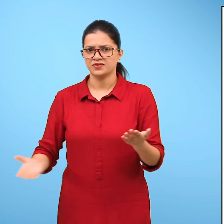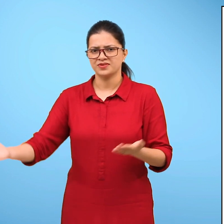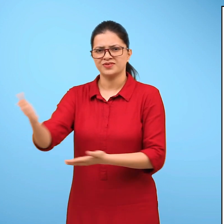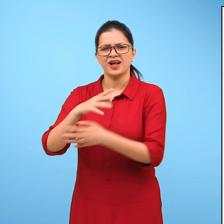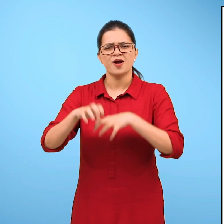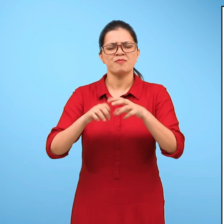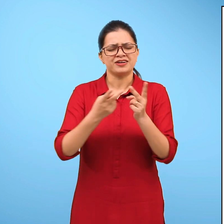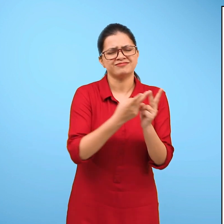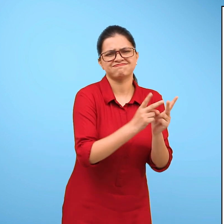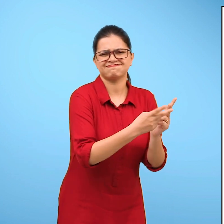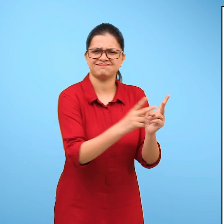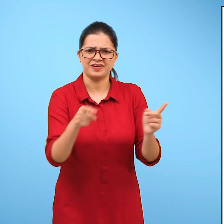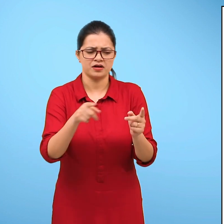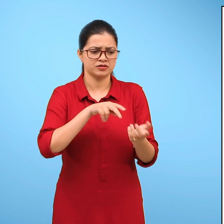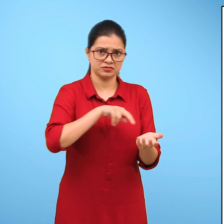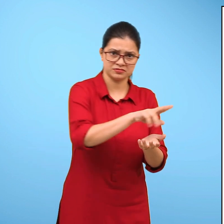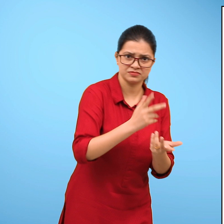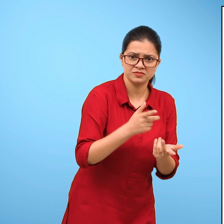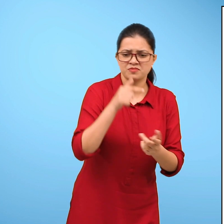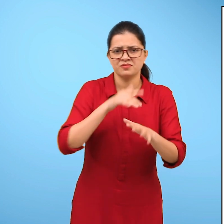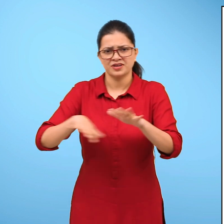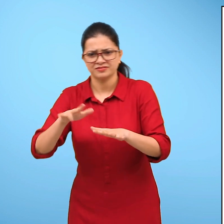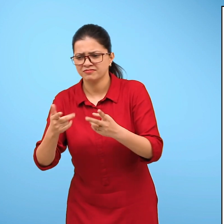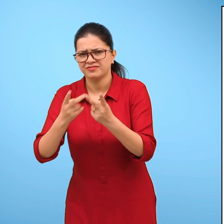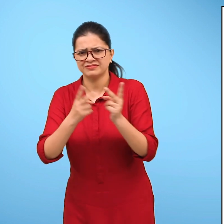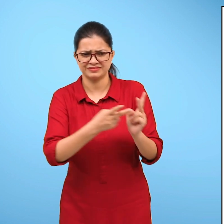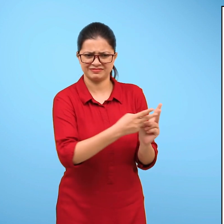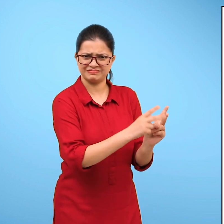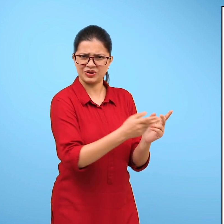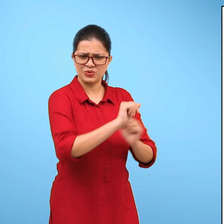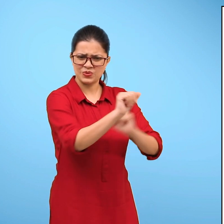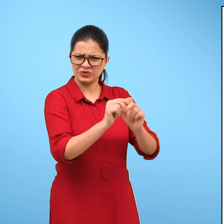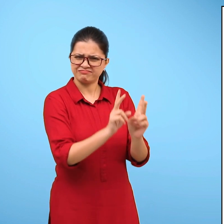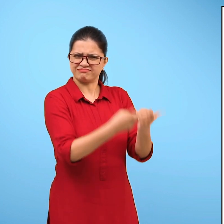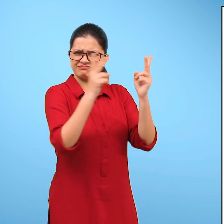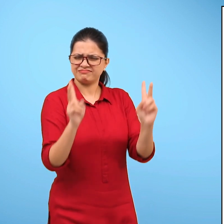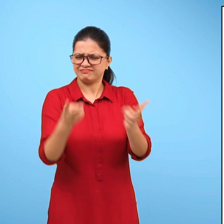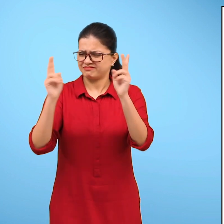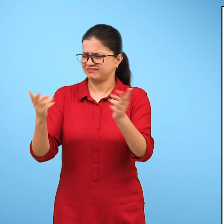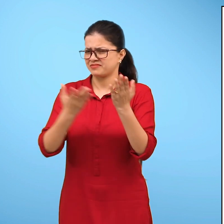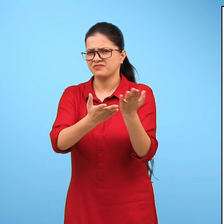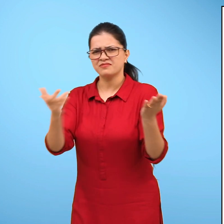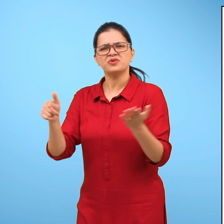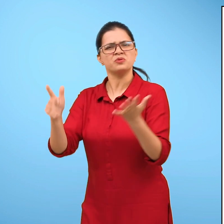Why are there so many differences in the way that animals move from place to place?